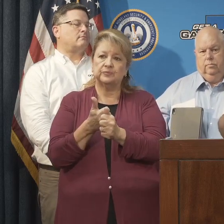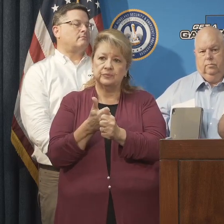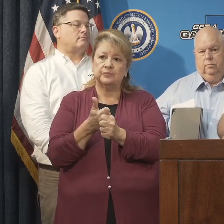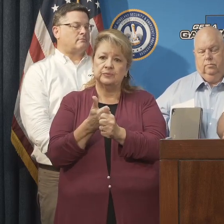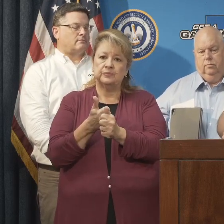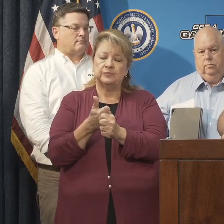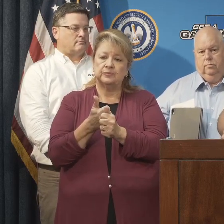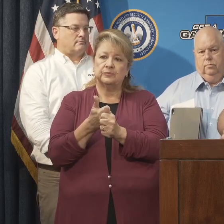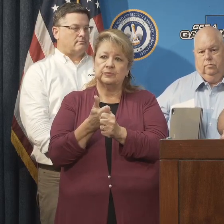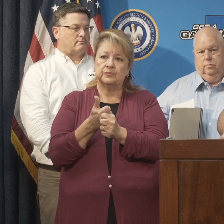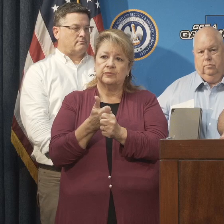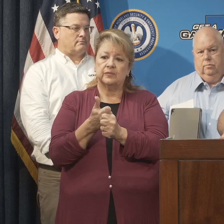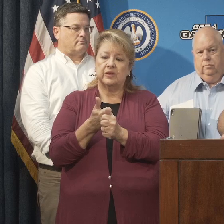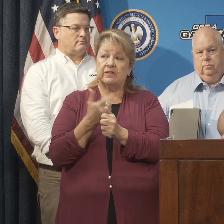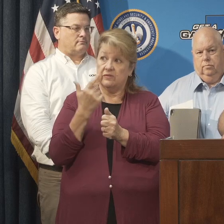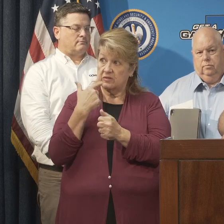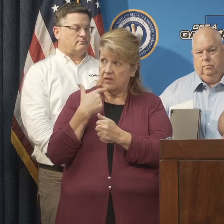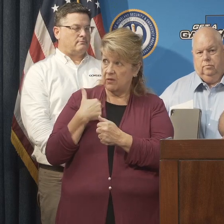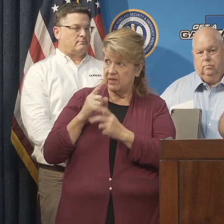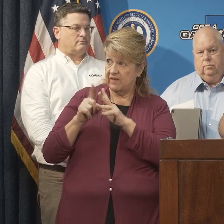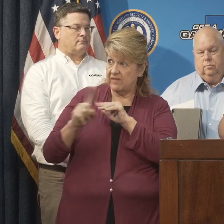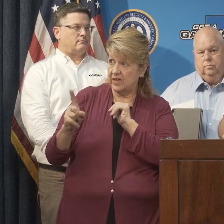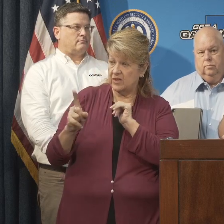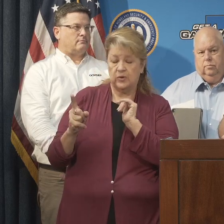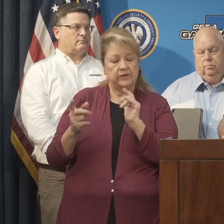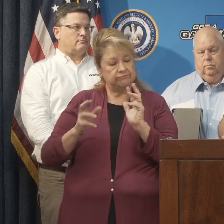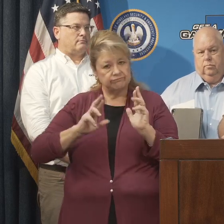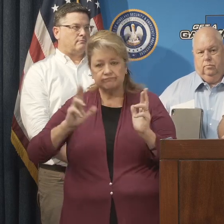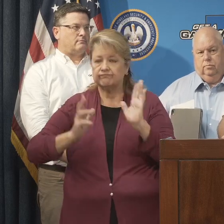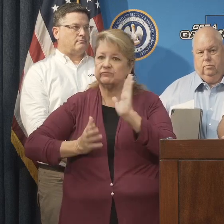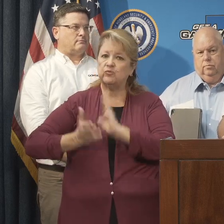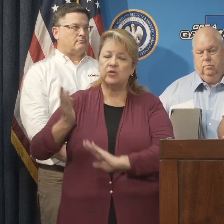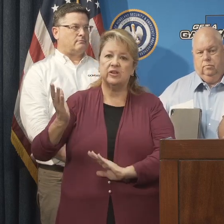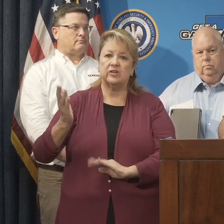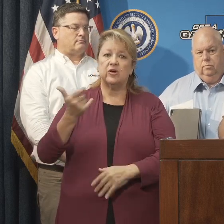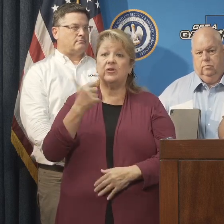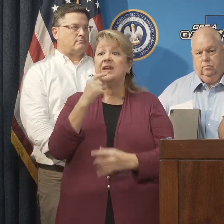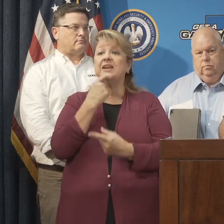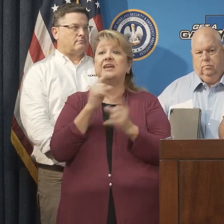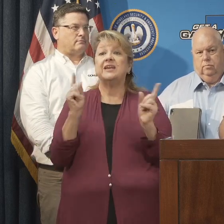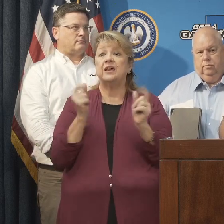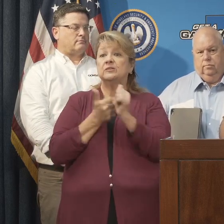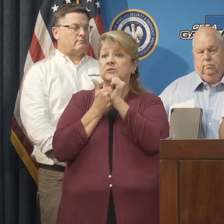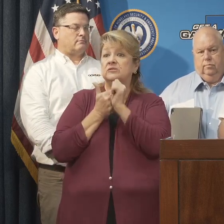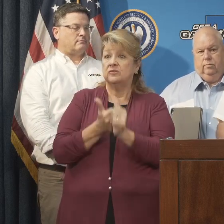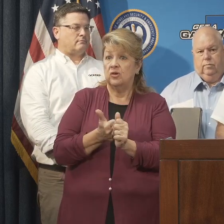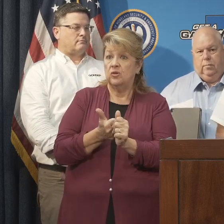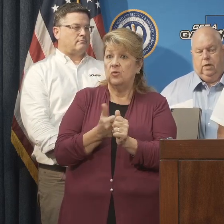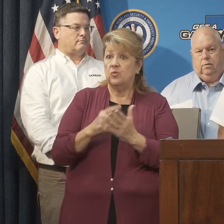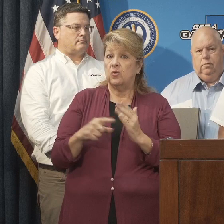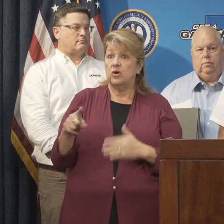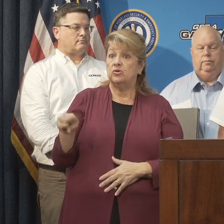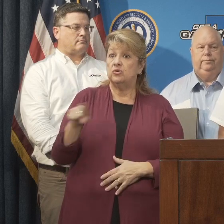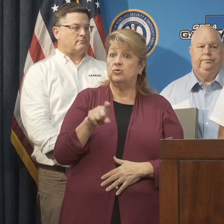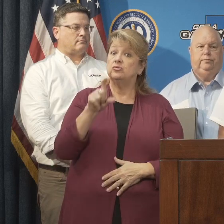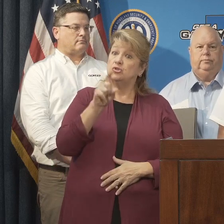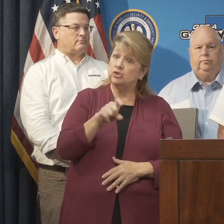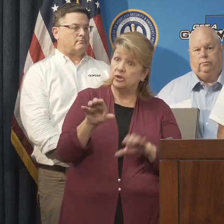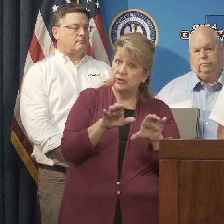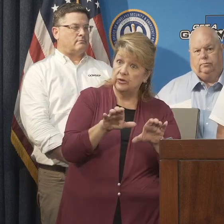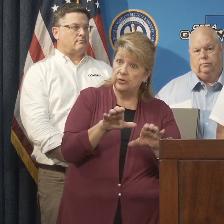other information that they give you, or any other announcements that they make in terms of what you should or should not